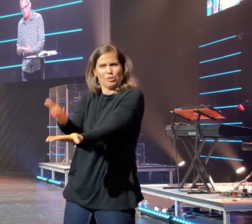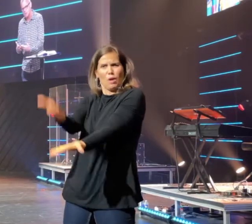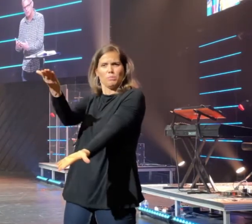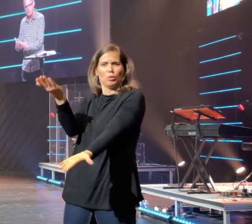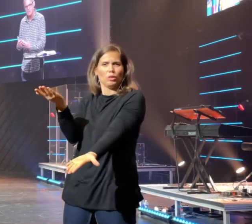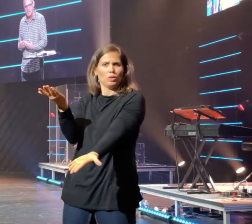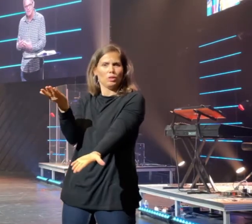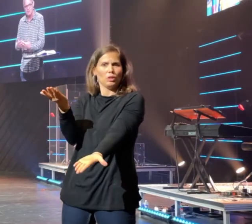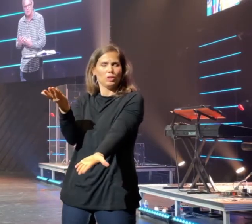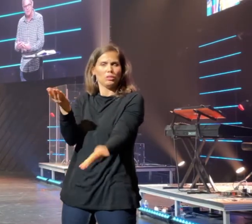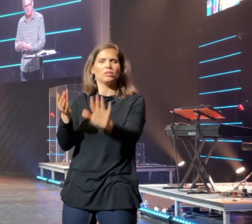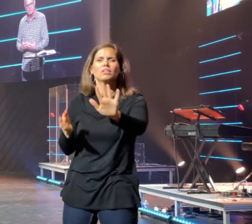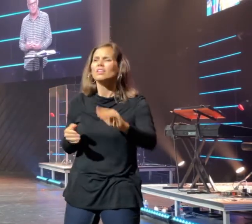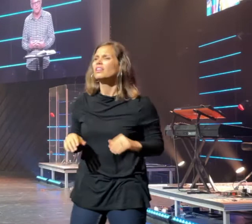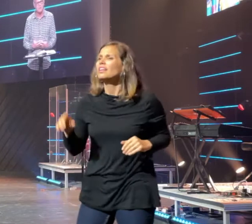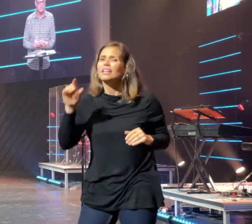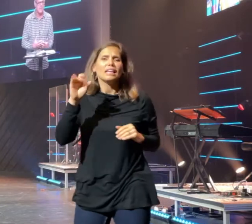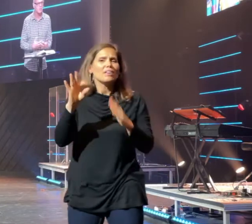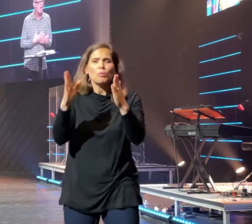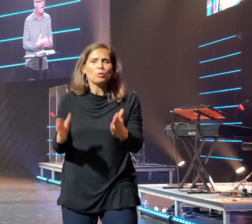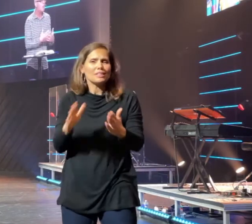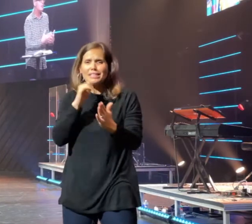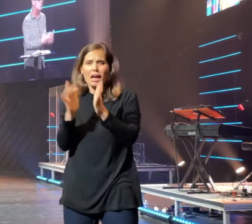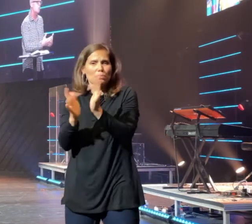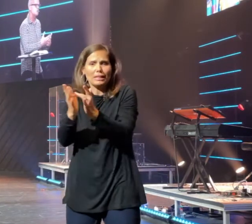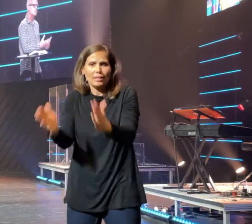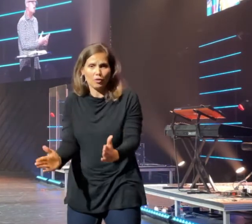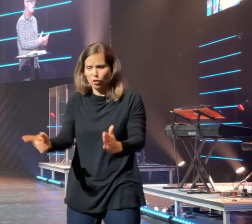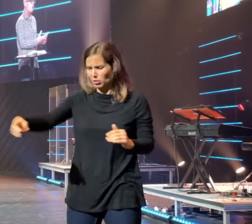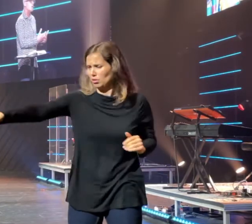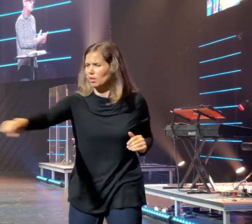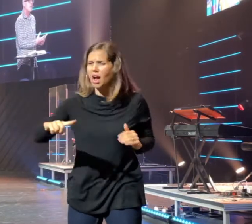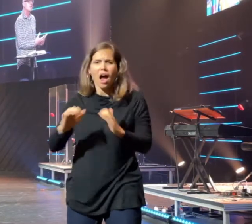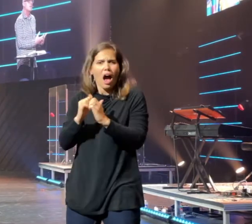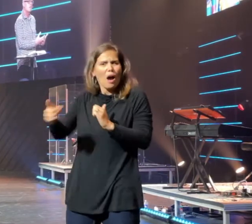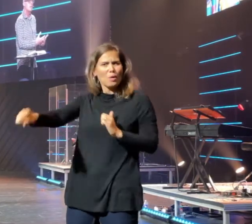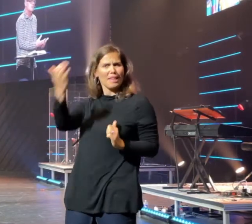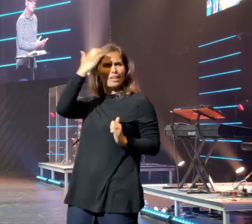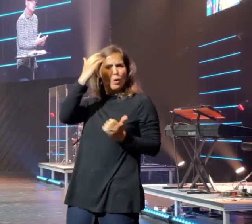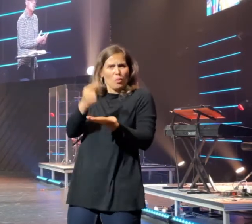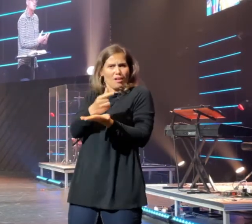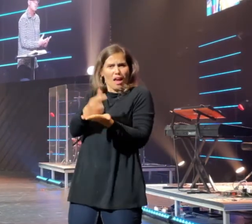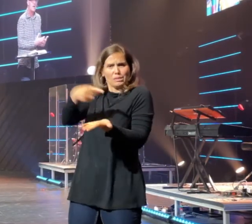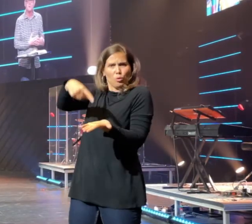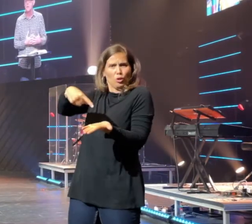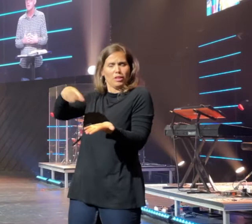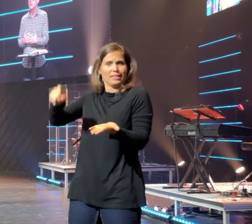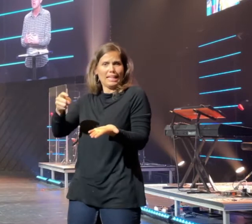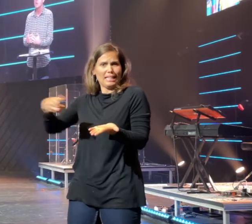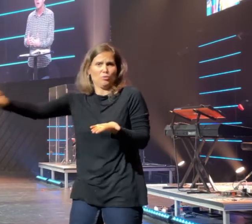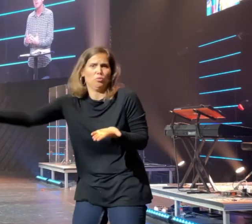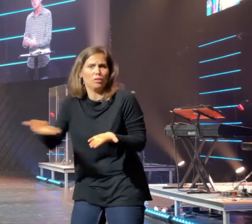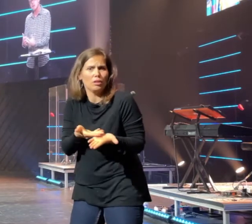talking about people who are non-believers, who have not received the gospel. How are they supposed to know that the gospel is something they're supposed to respond to, that